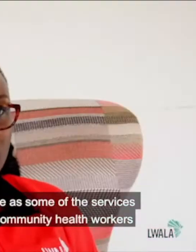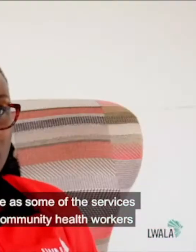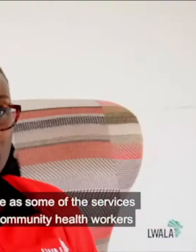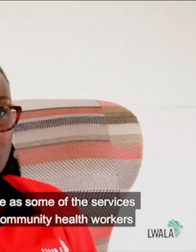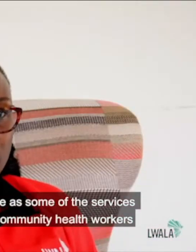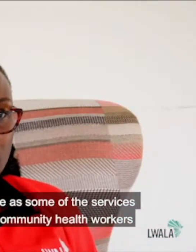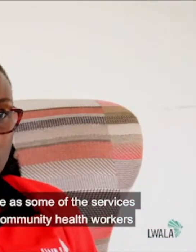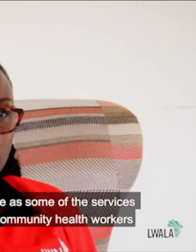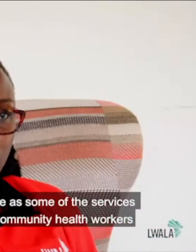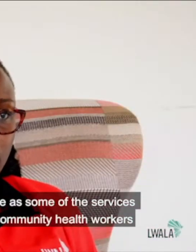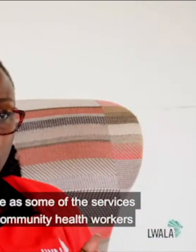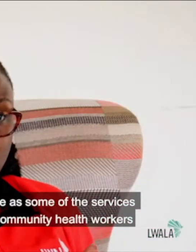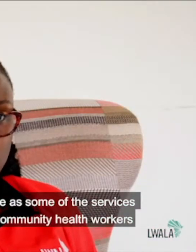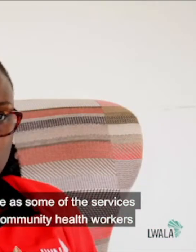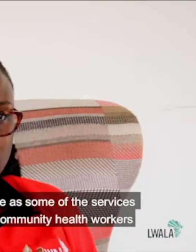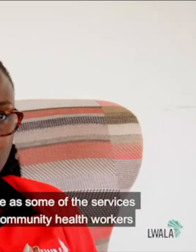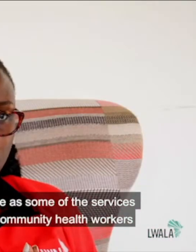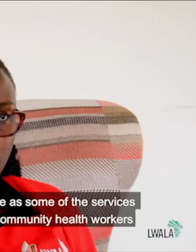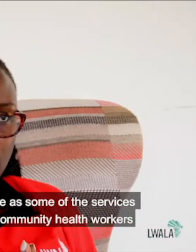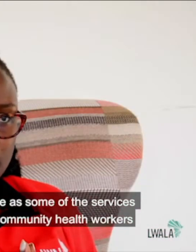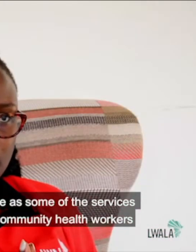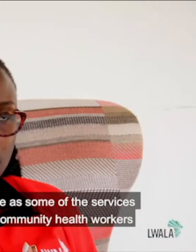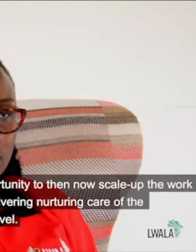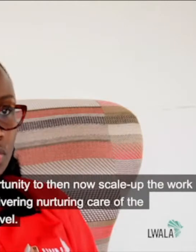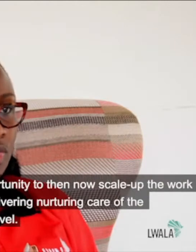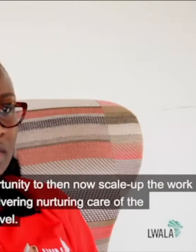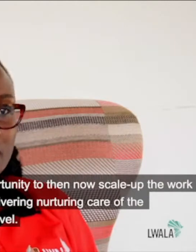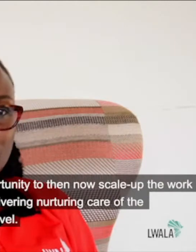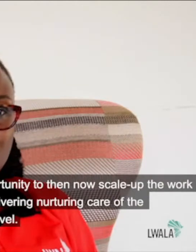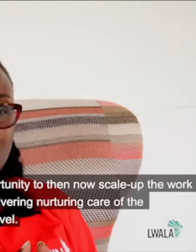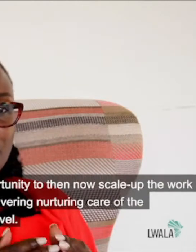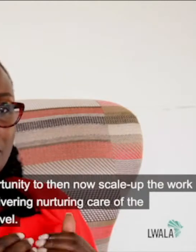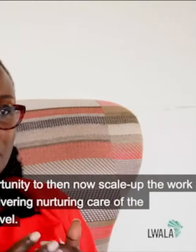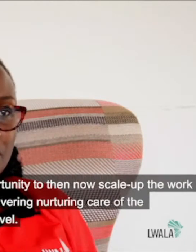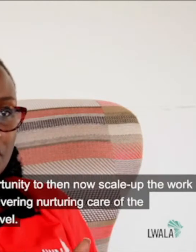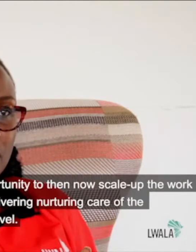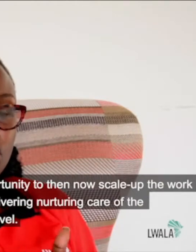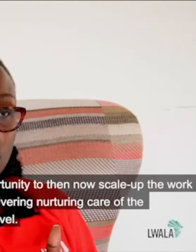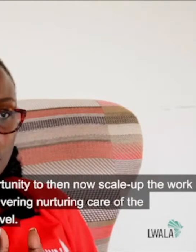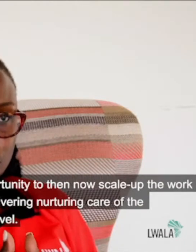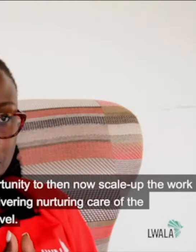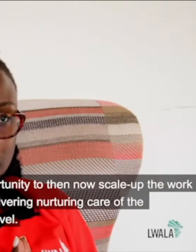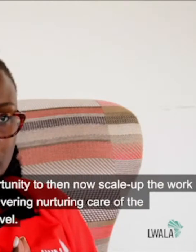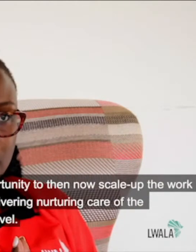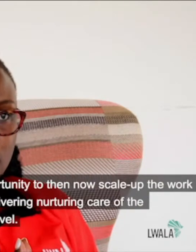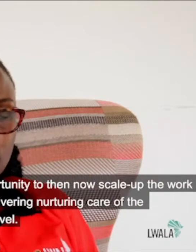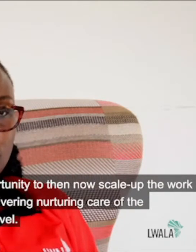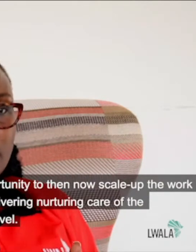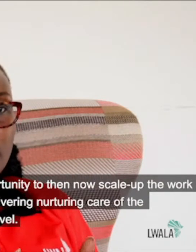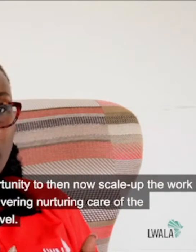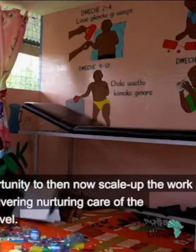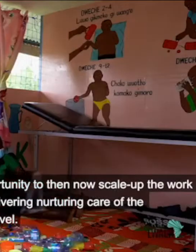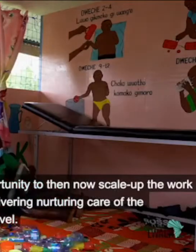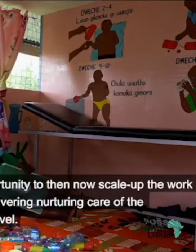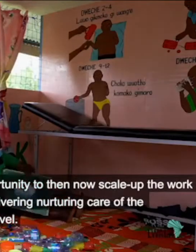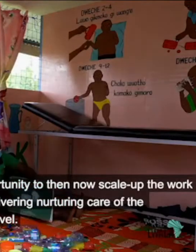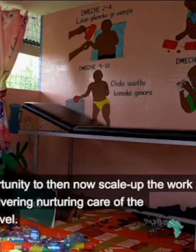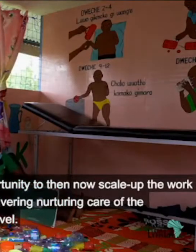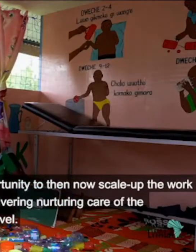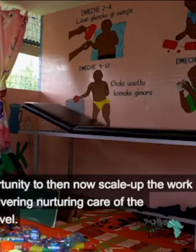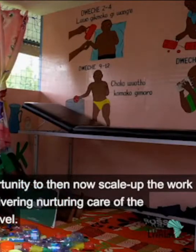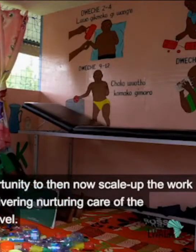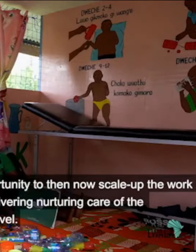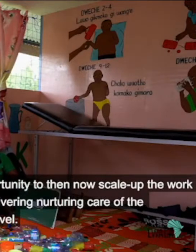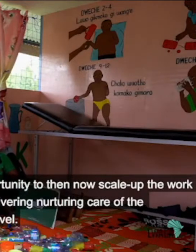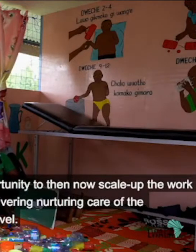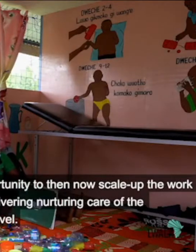services delivered at household level by community health workers. So that gives us a very, very good opportunity to then now scale